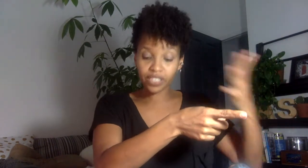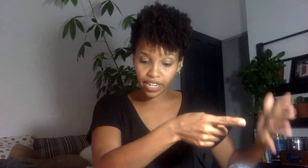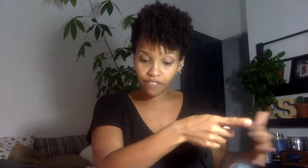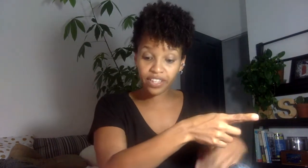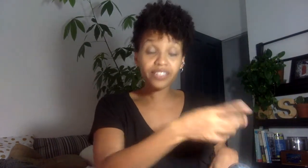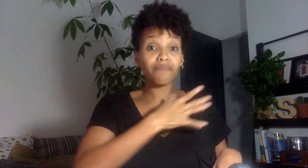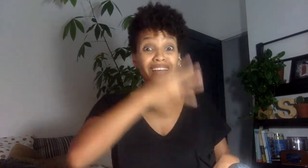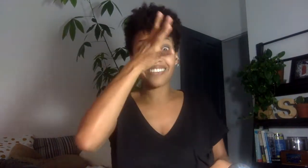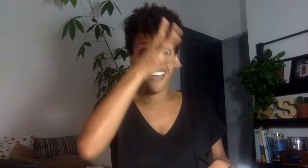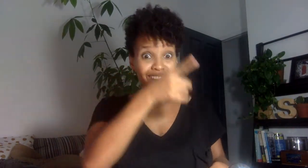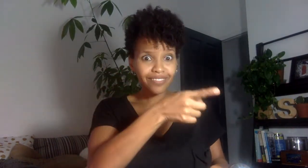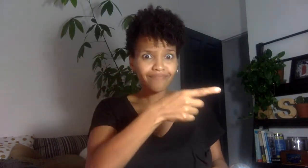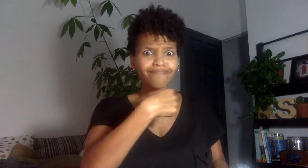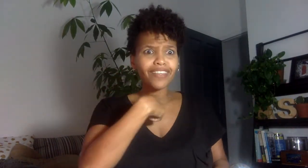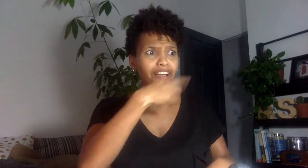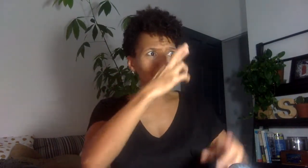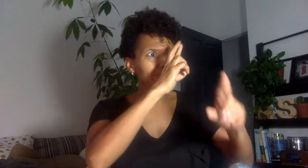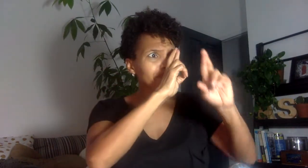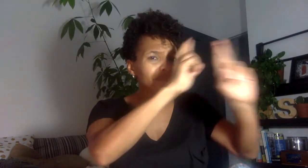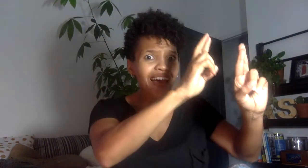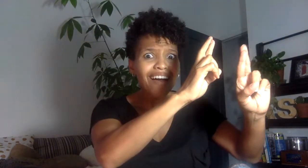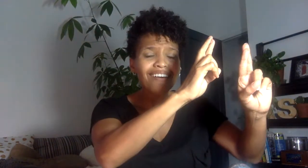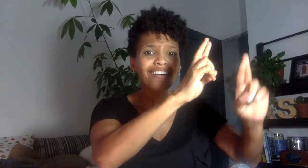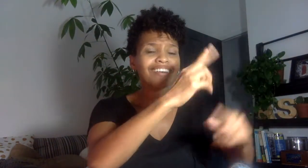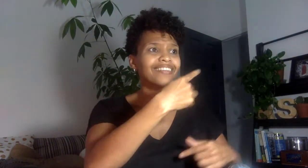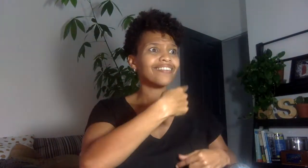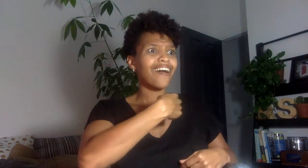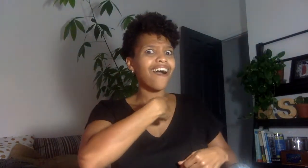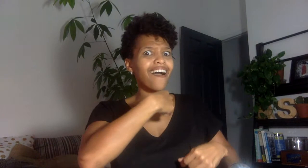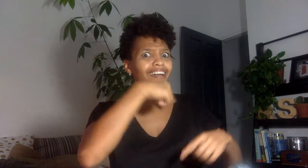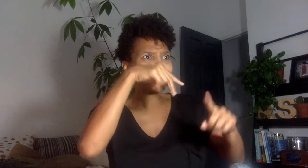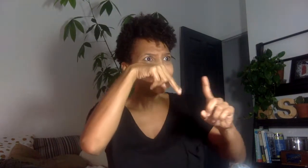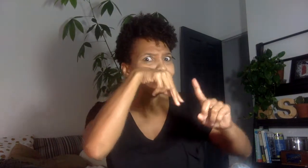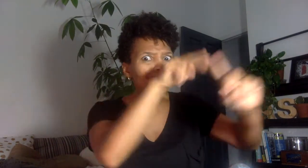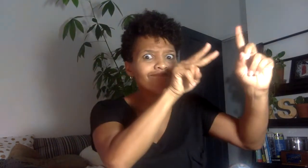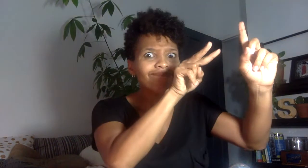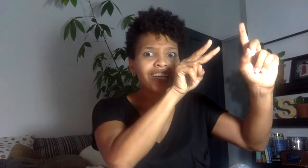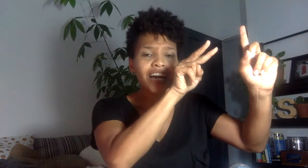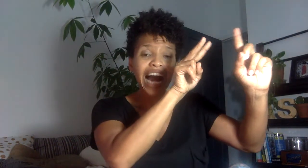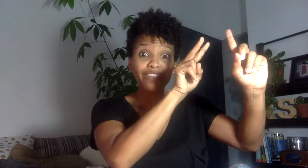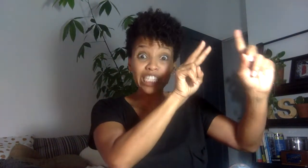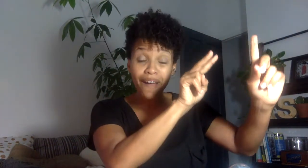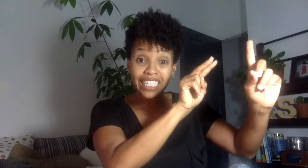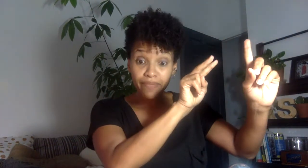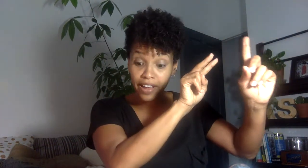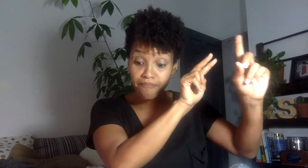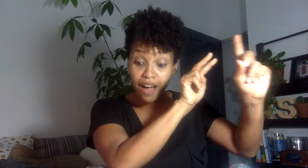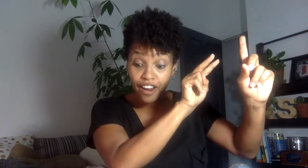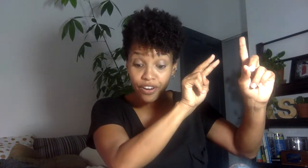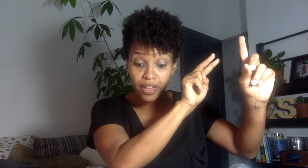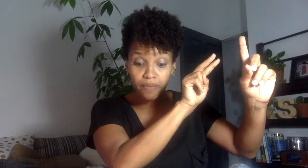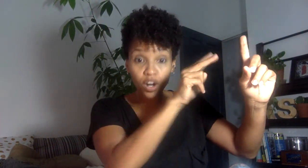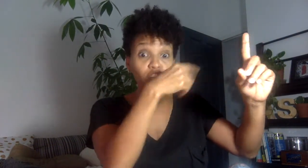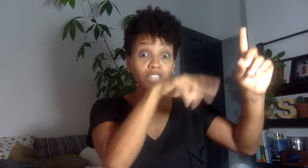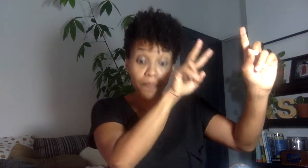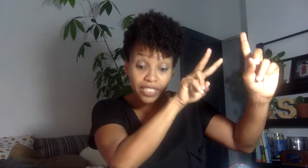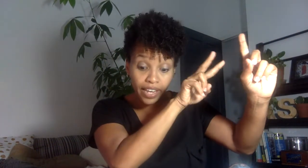the sake of this, I respect him, I admire him, or I looked up to